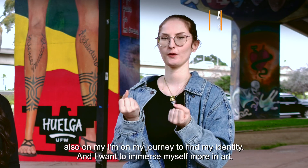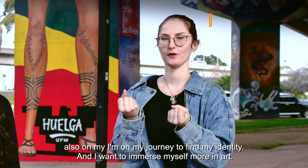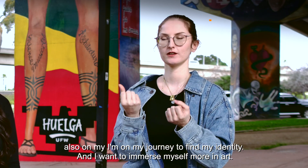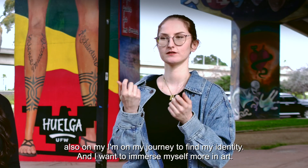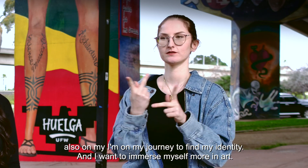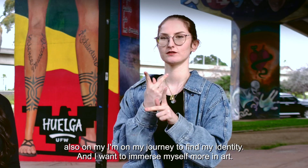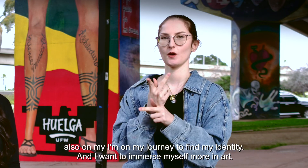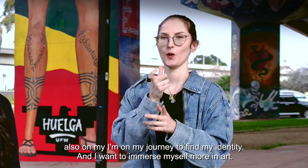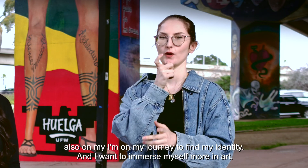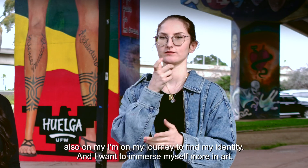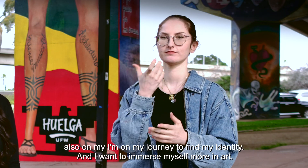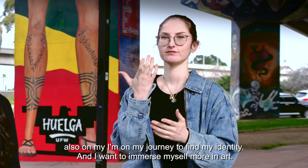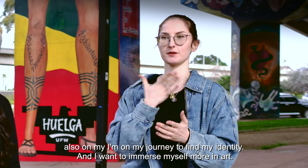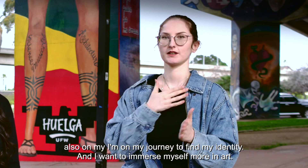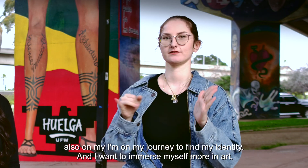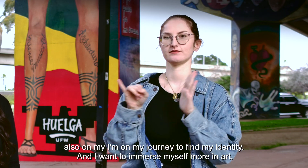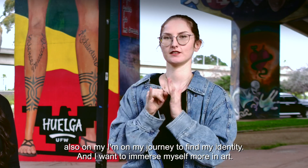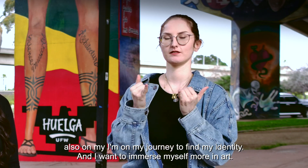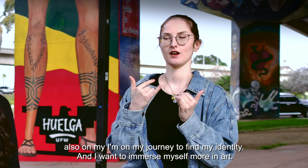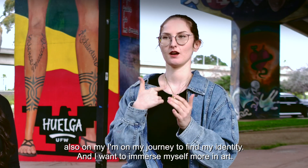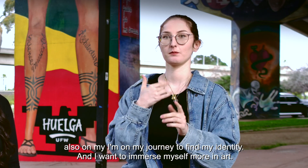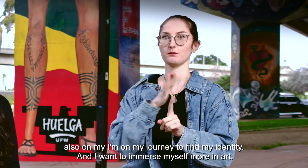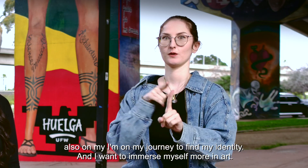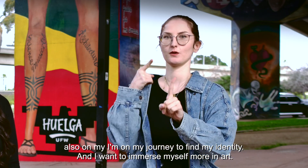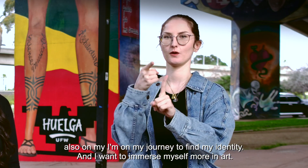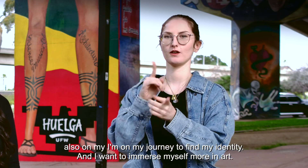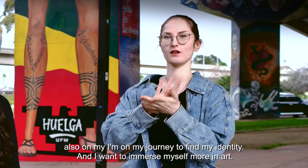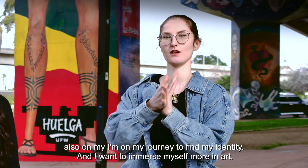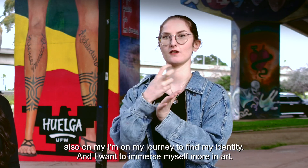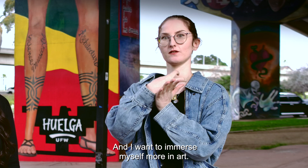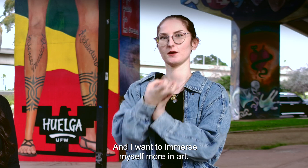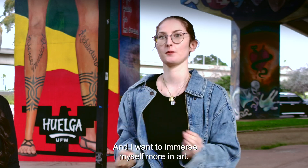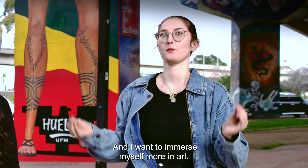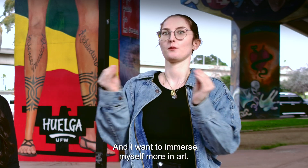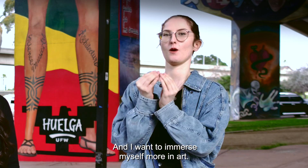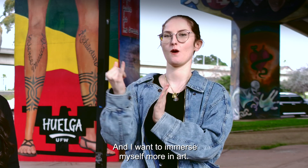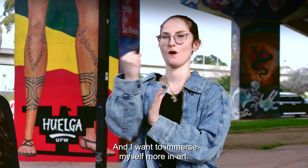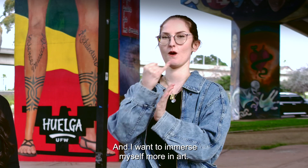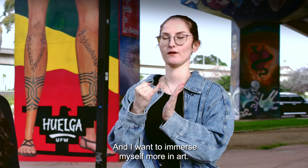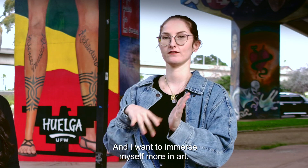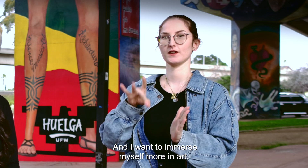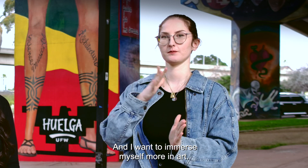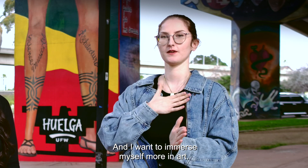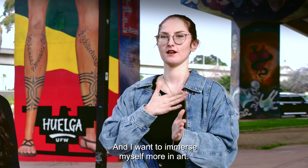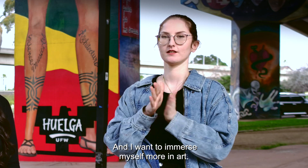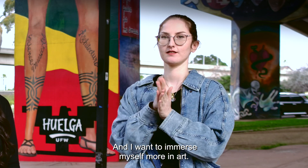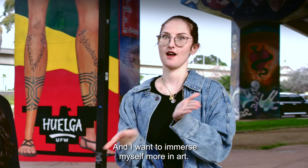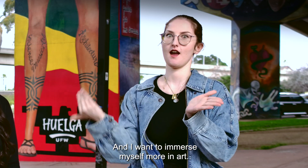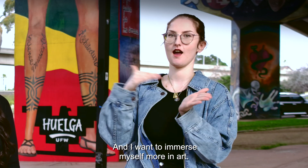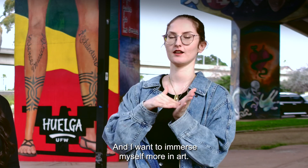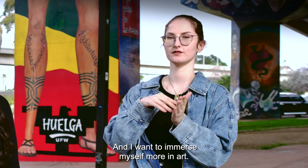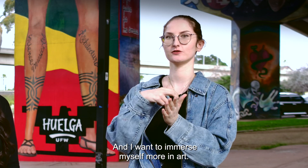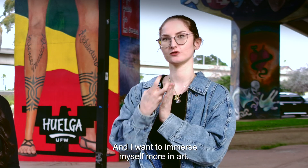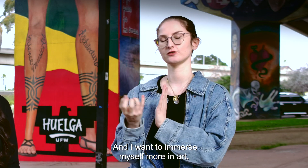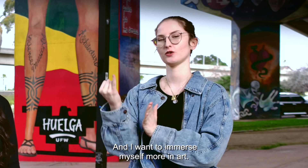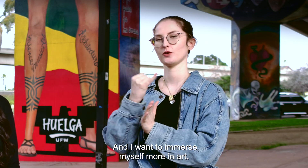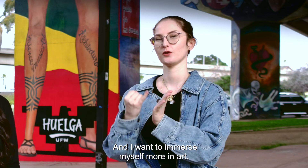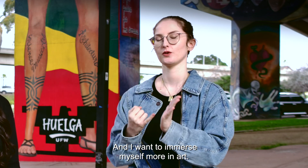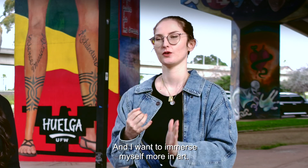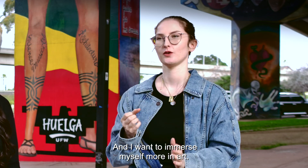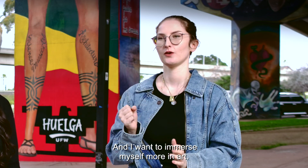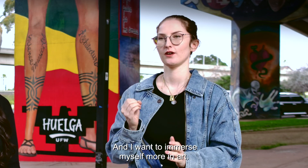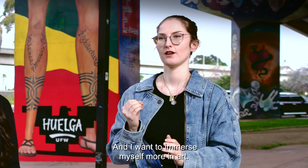Also, I'm on my journey to find my identity, and I want to immerse myself more in art.